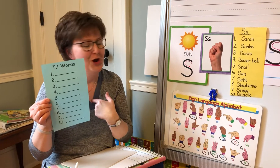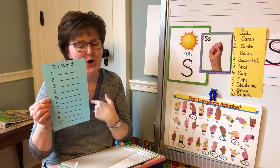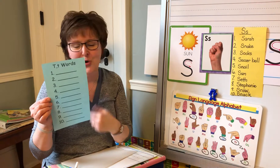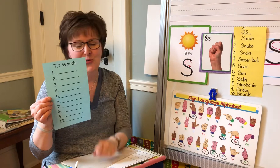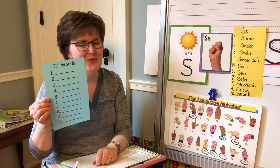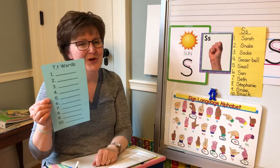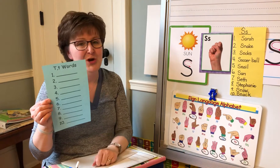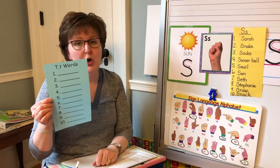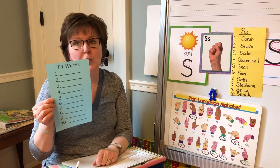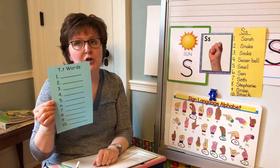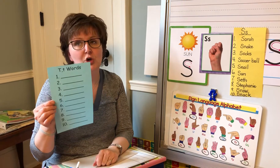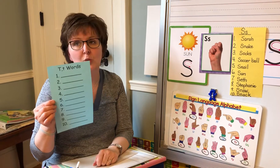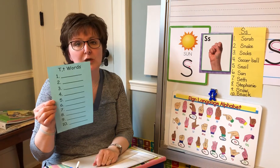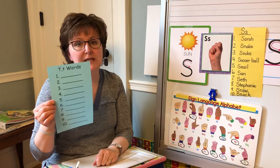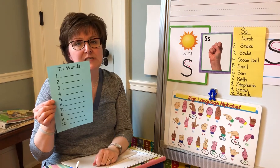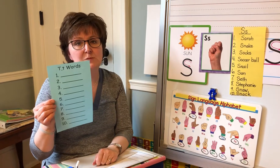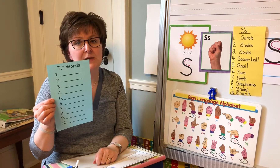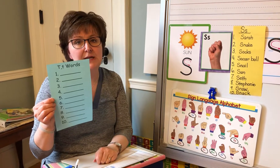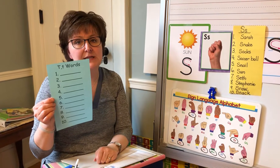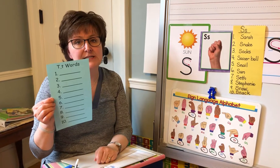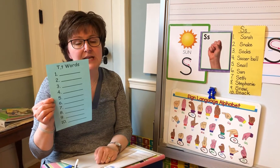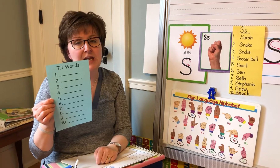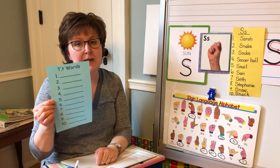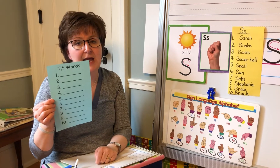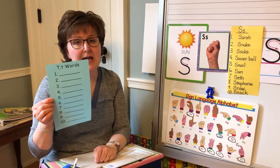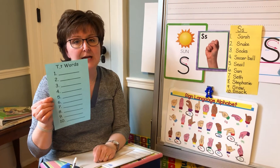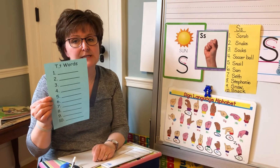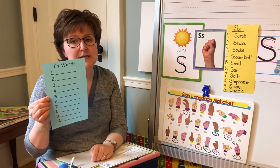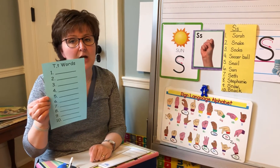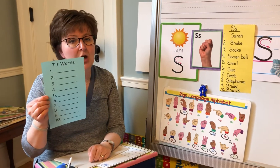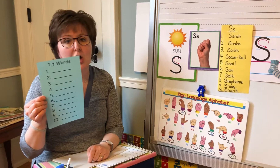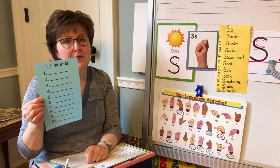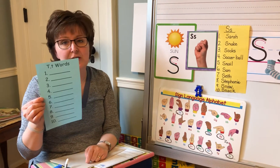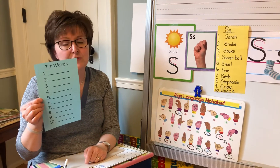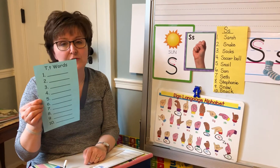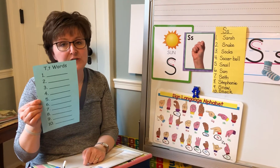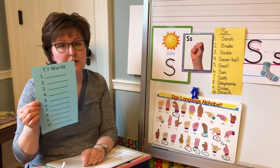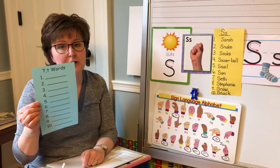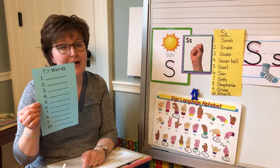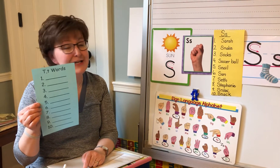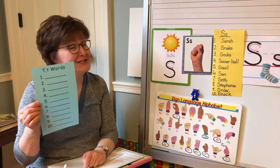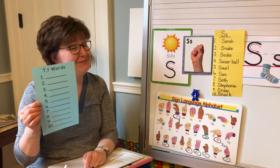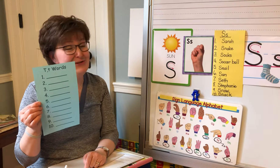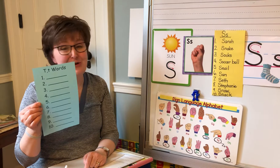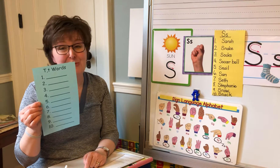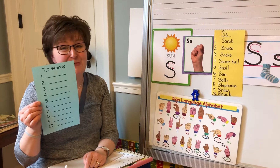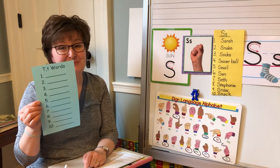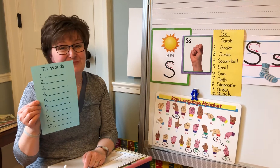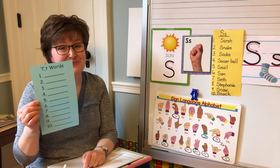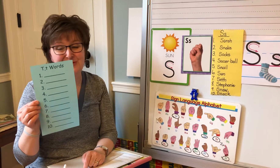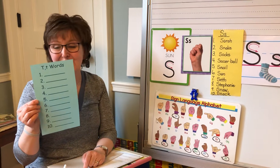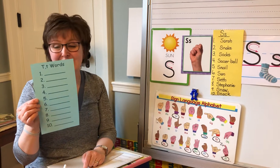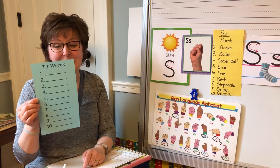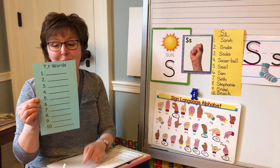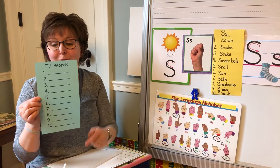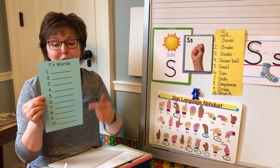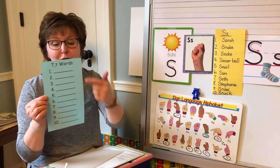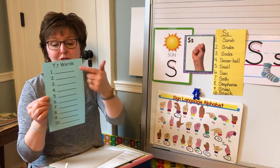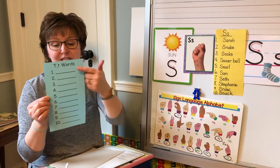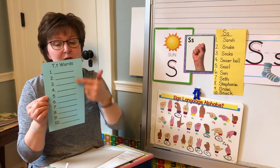No. Will your word list be the same as all the other friends in our class? No. You're going to come up with your own T